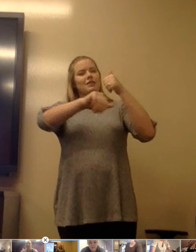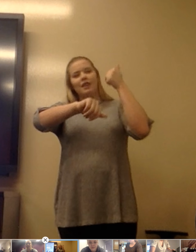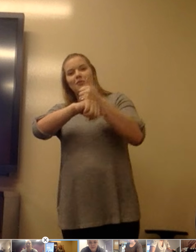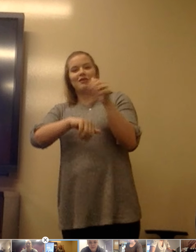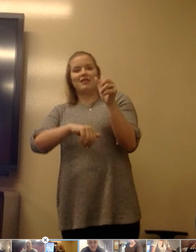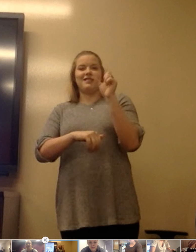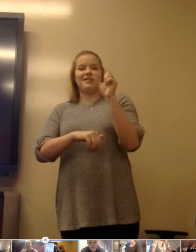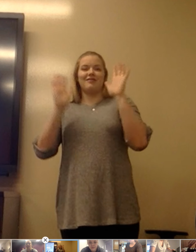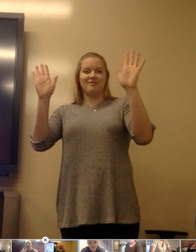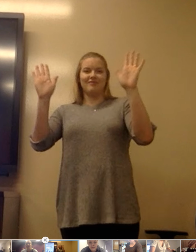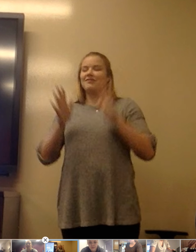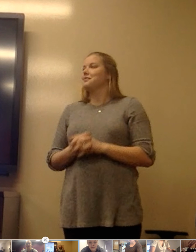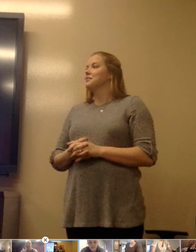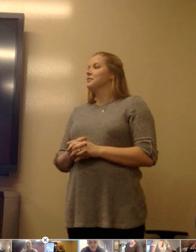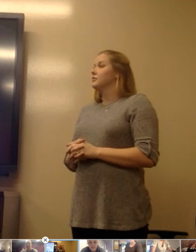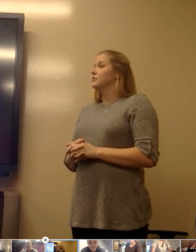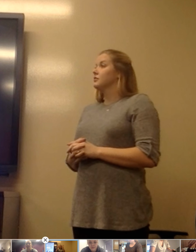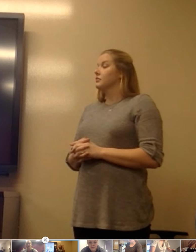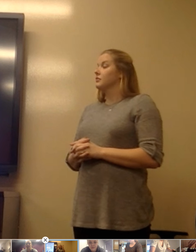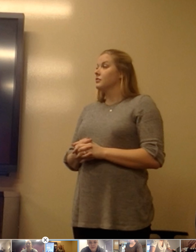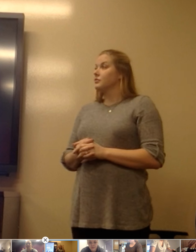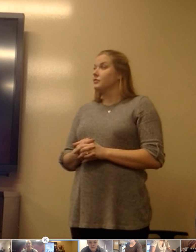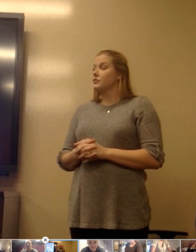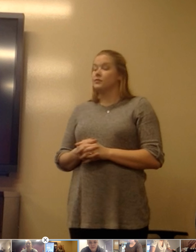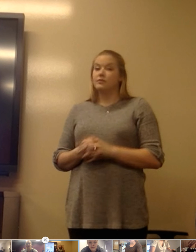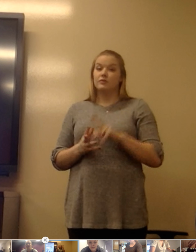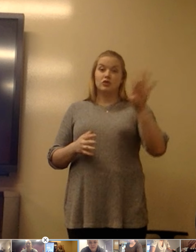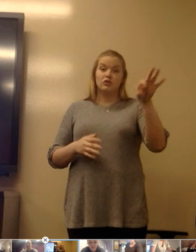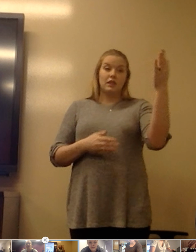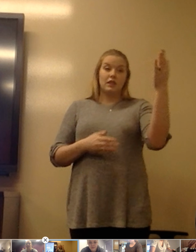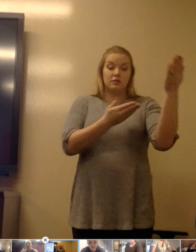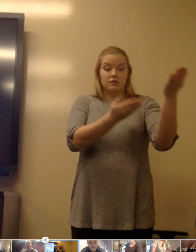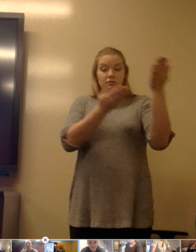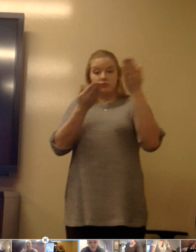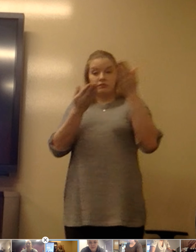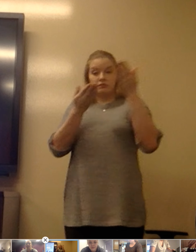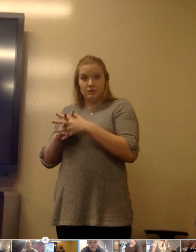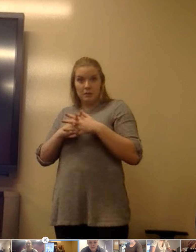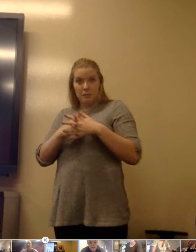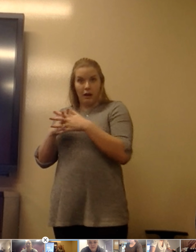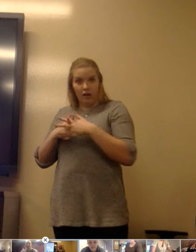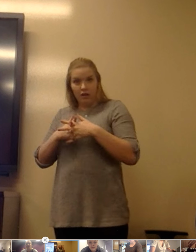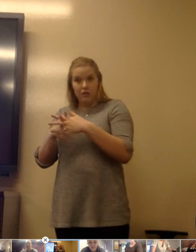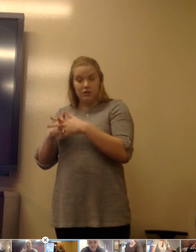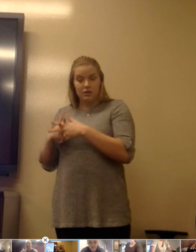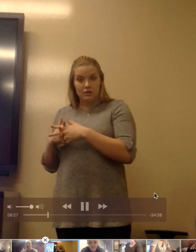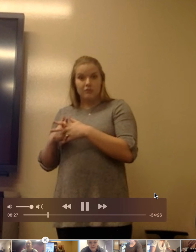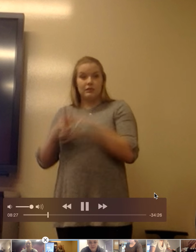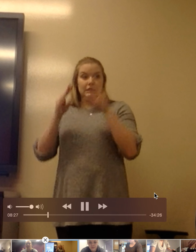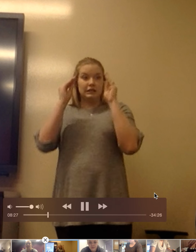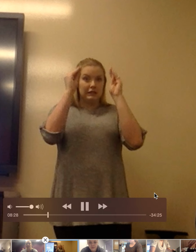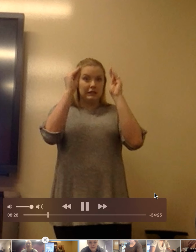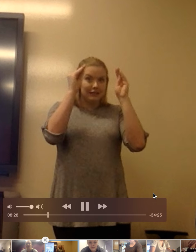years today and this week and even this year. It's really wonderful.